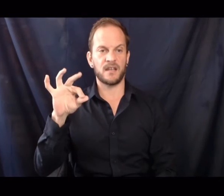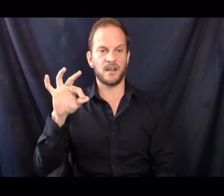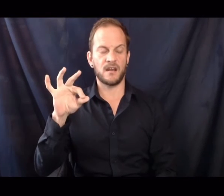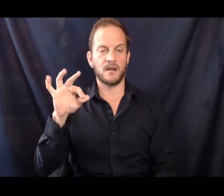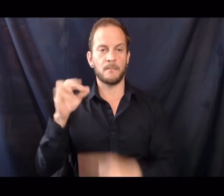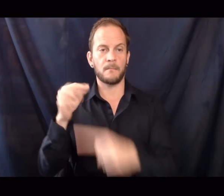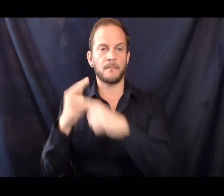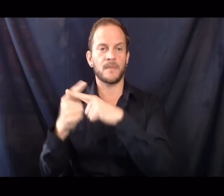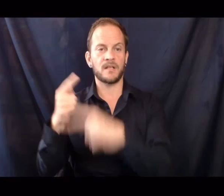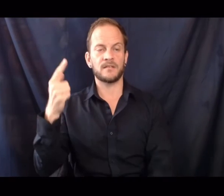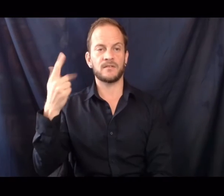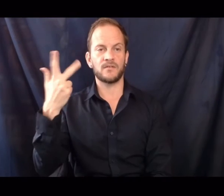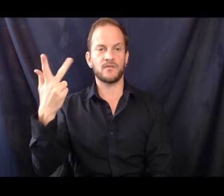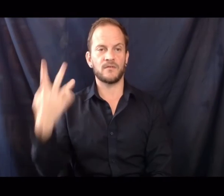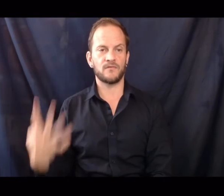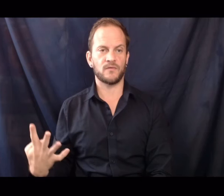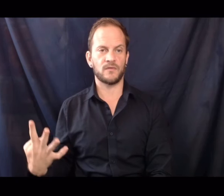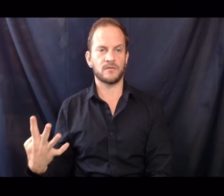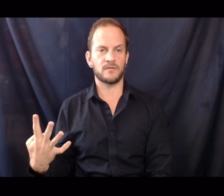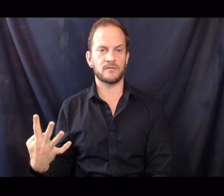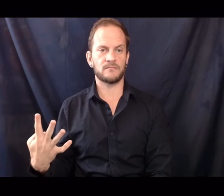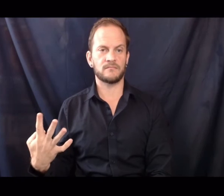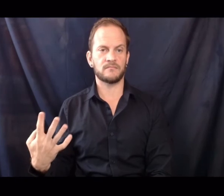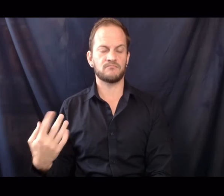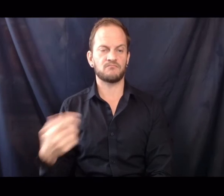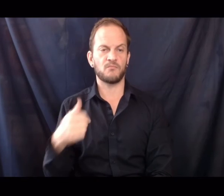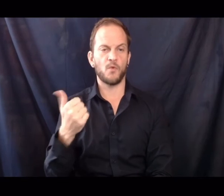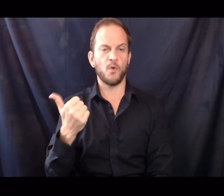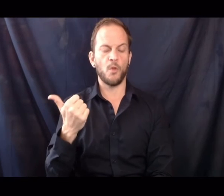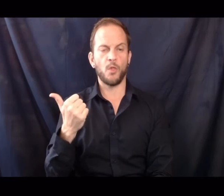A different example would be something like this. What if we had, say,